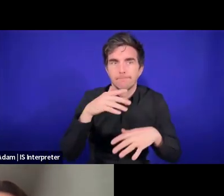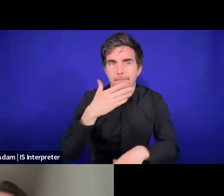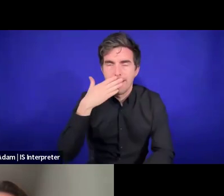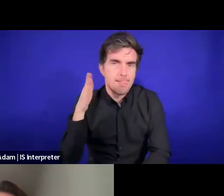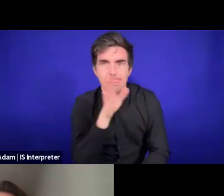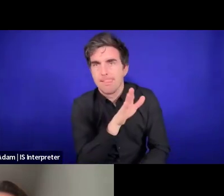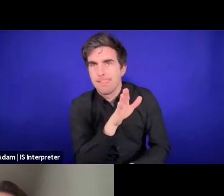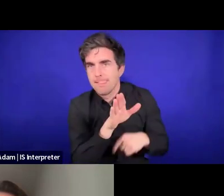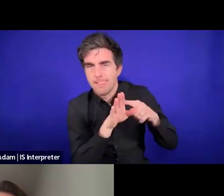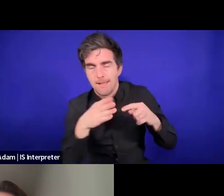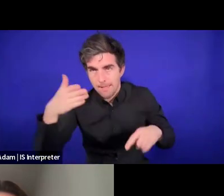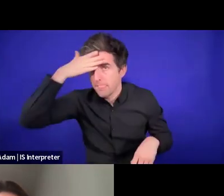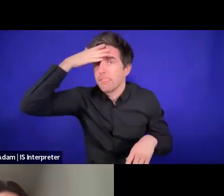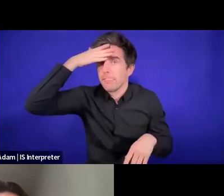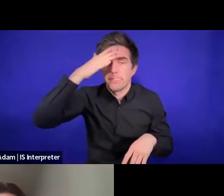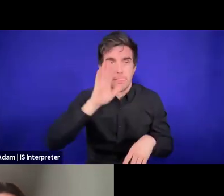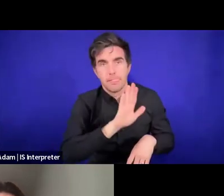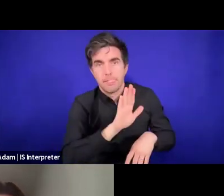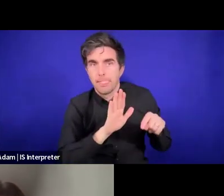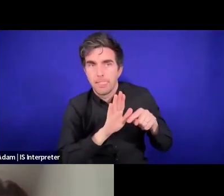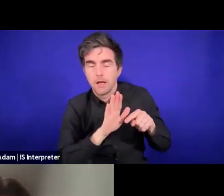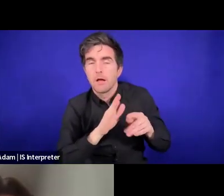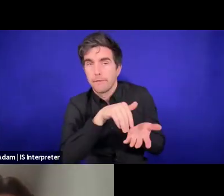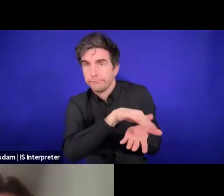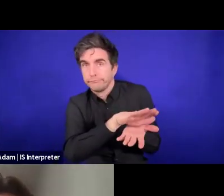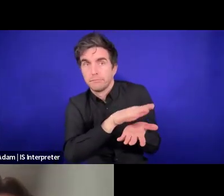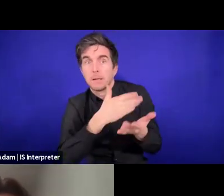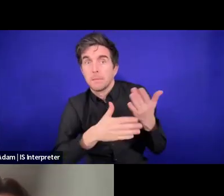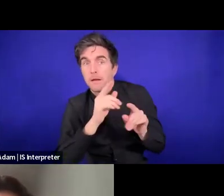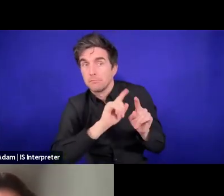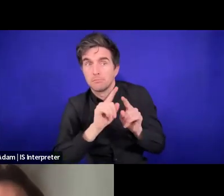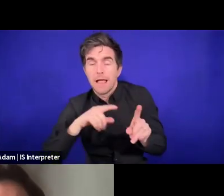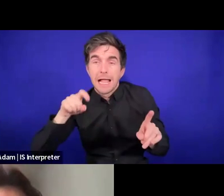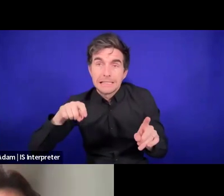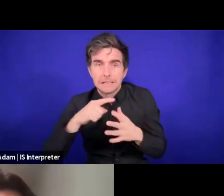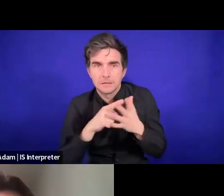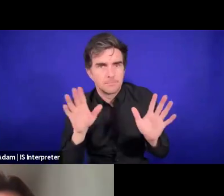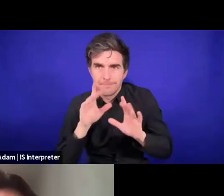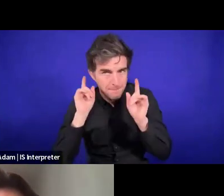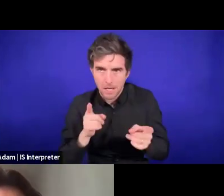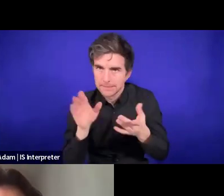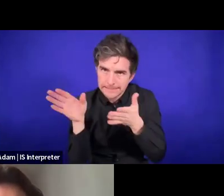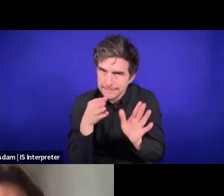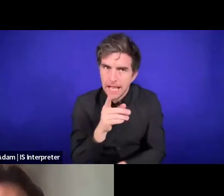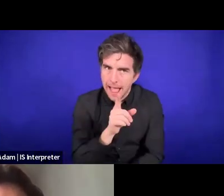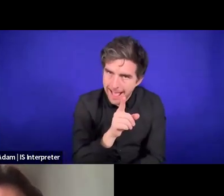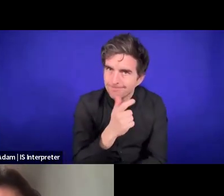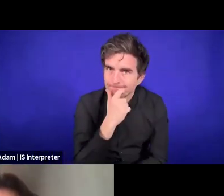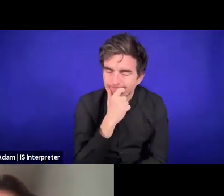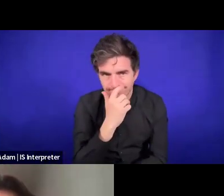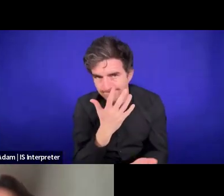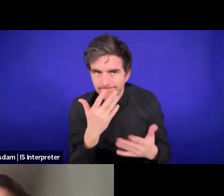recommending using a Trini-track approach to ensure that the general community is there is the kind of